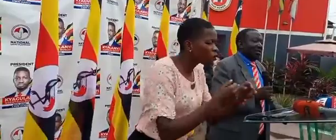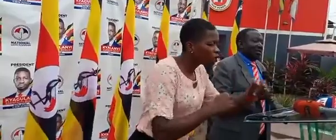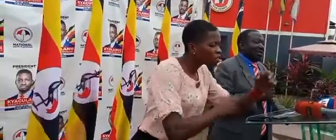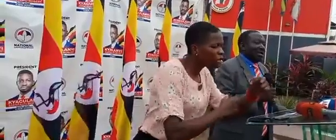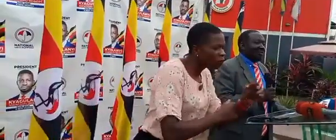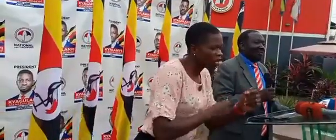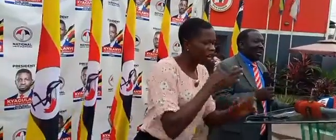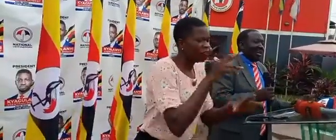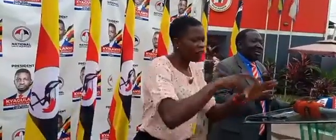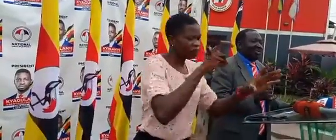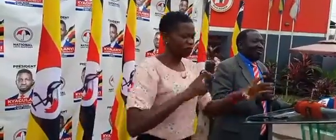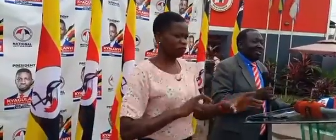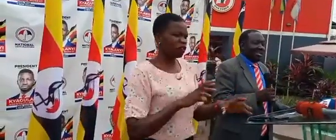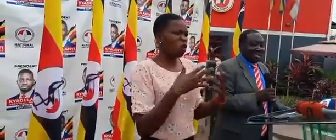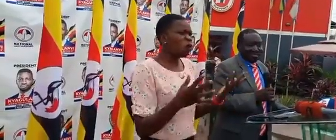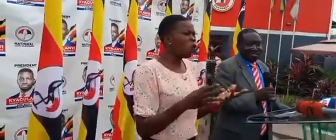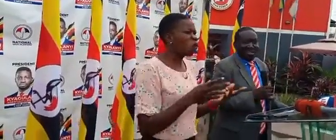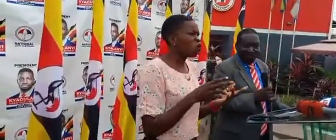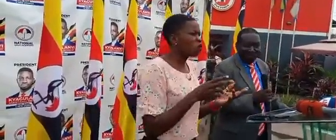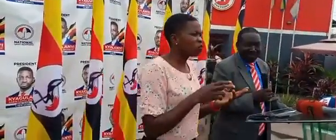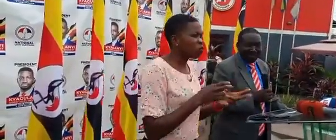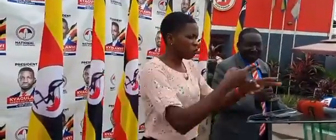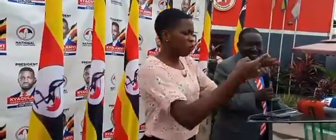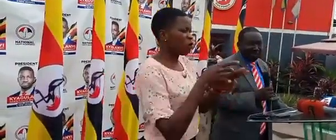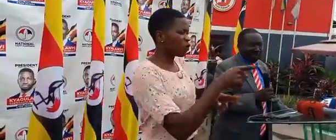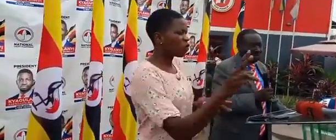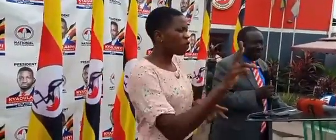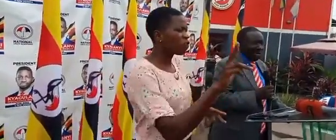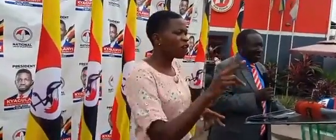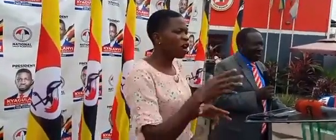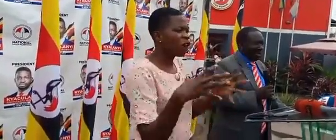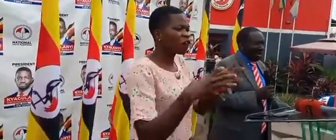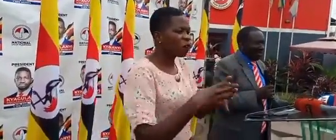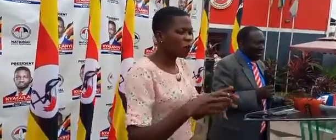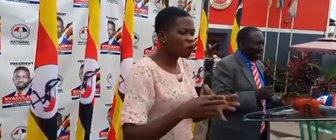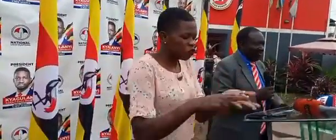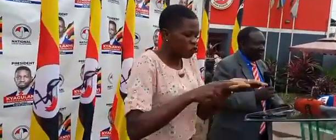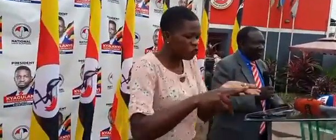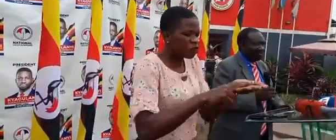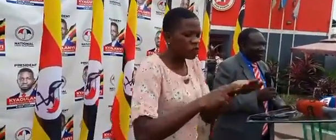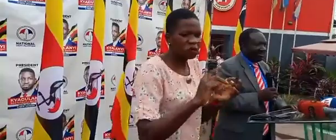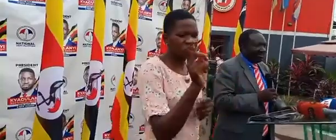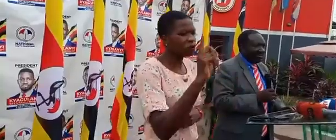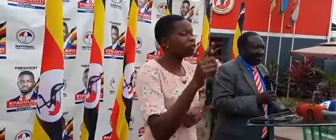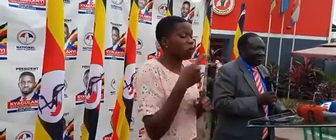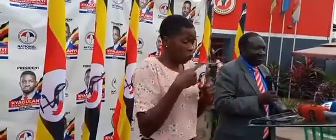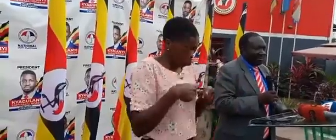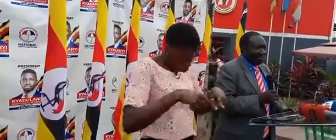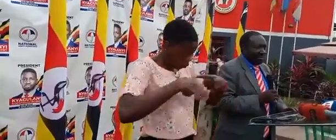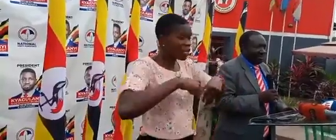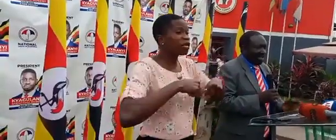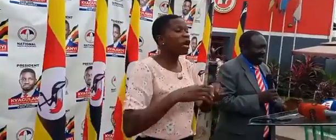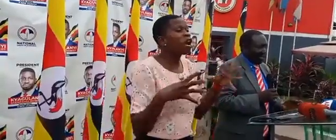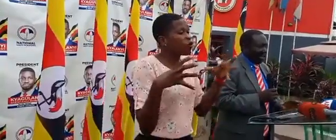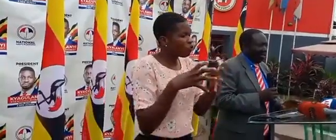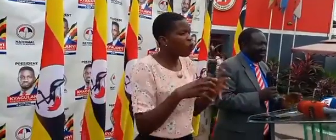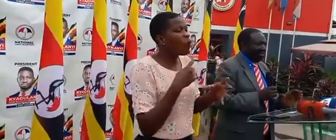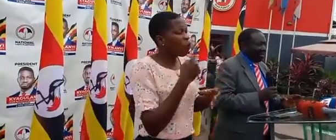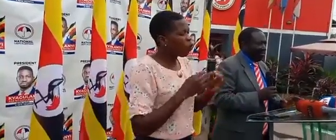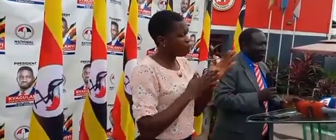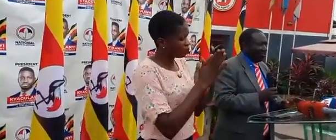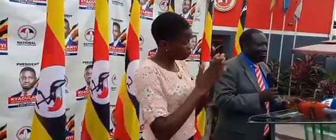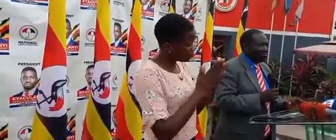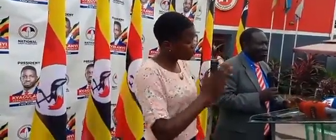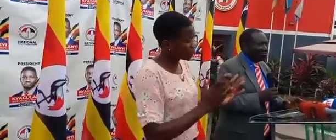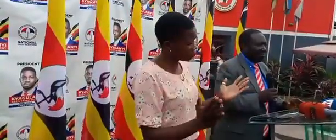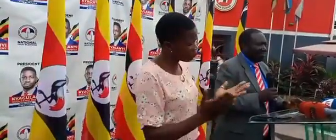We are not there to be hired as mercenaries anyway. But we are a party who cherish our